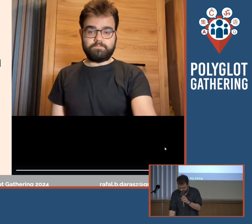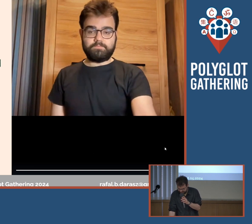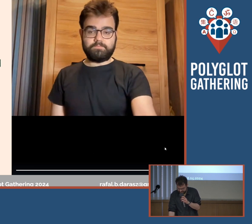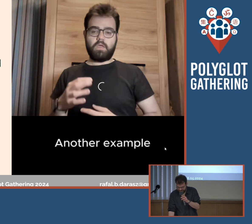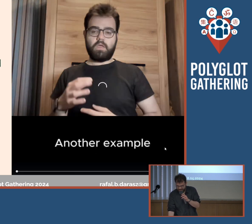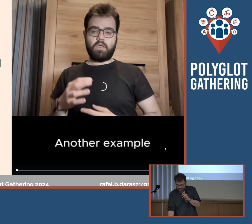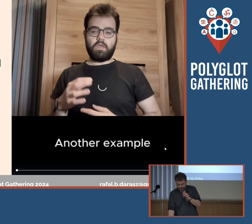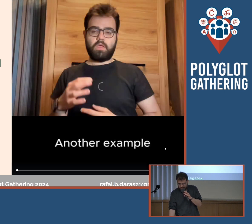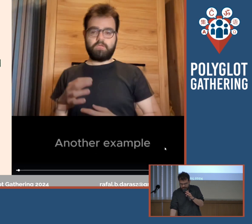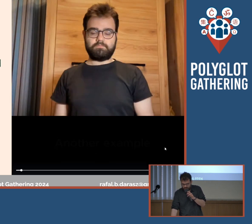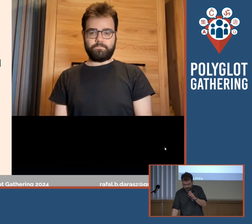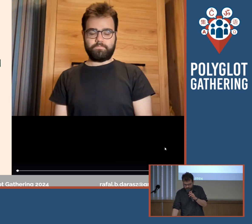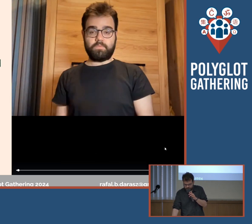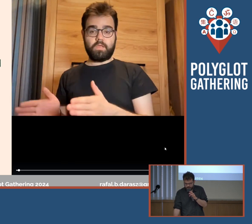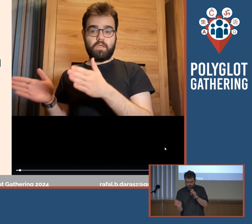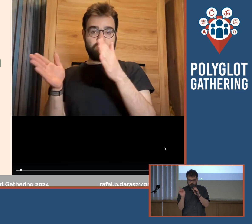iron?